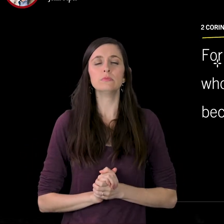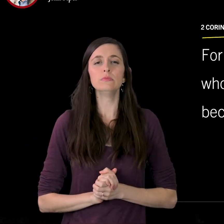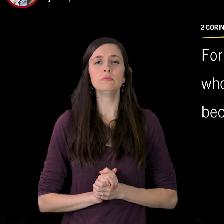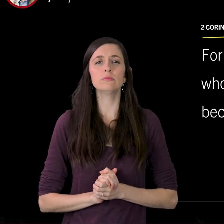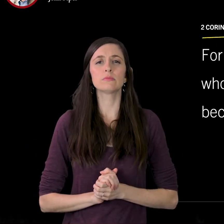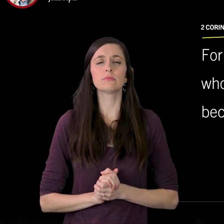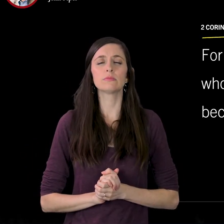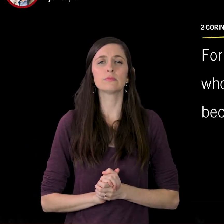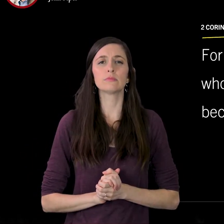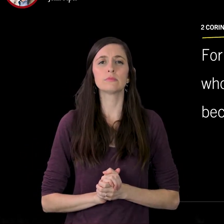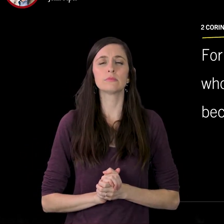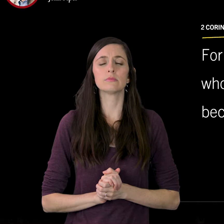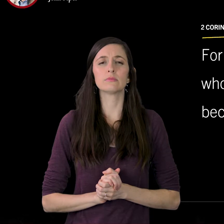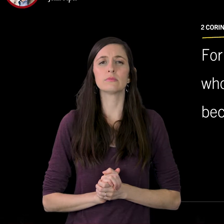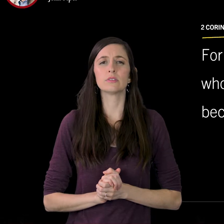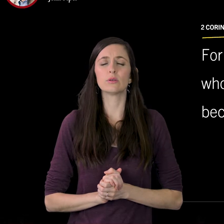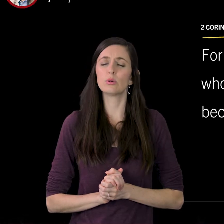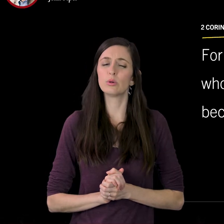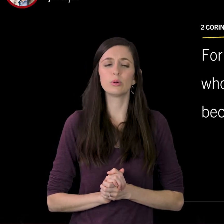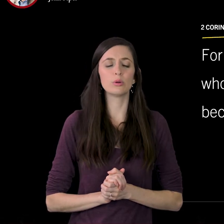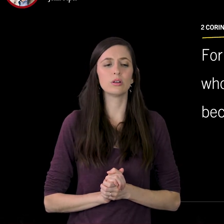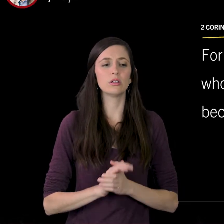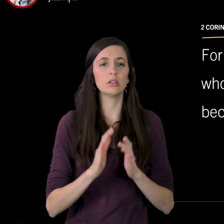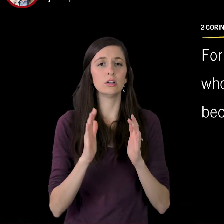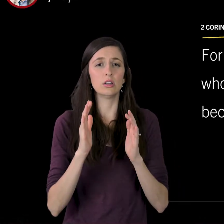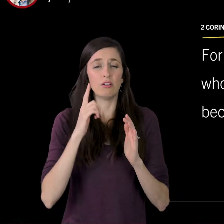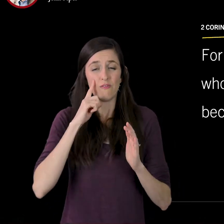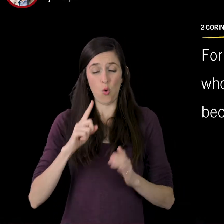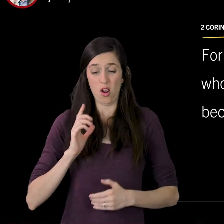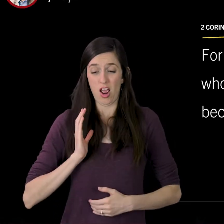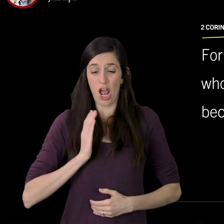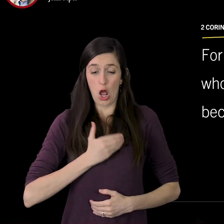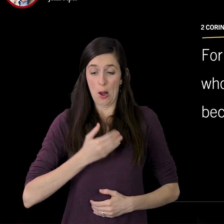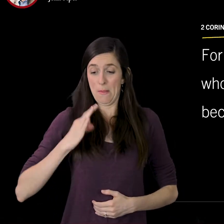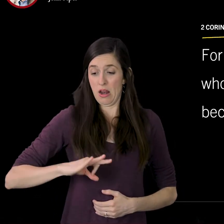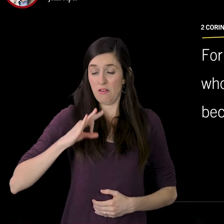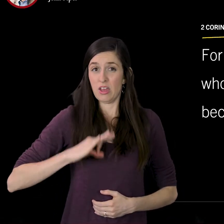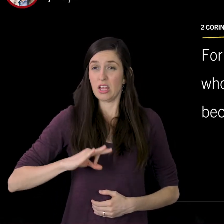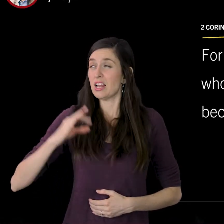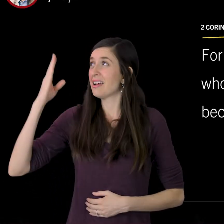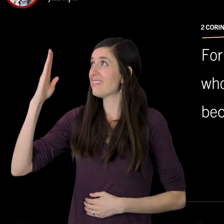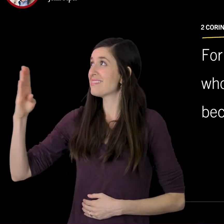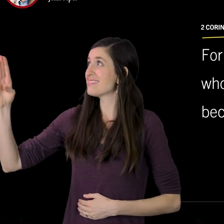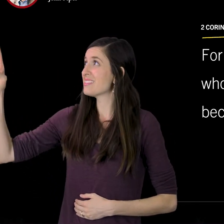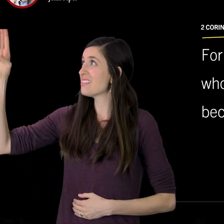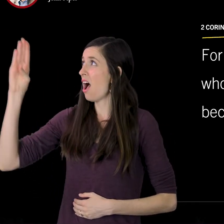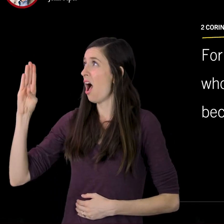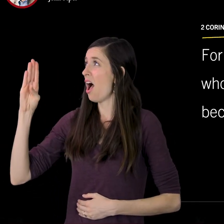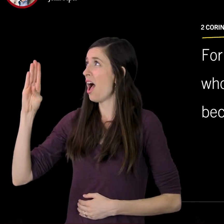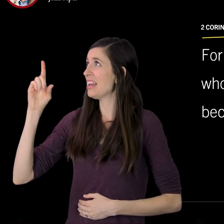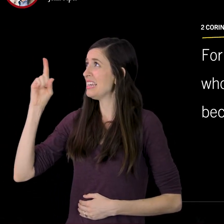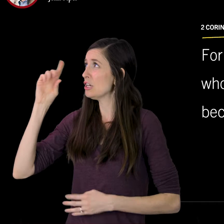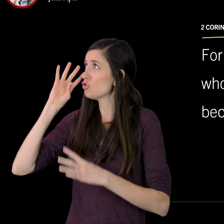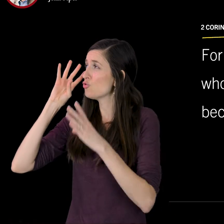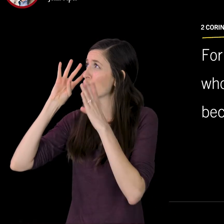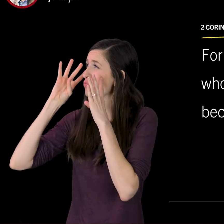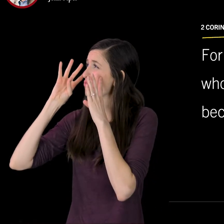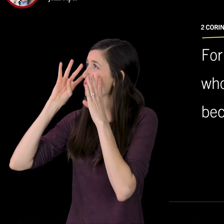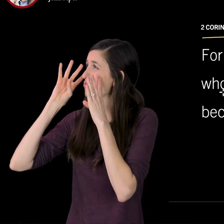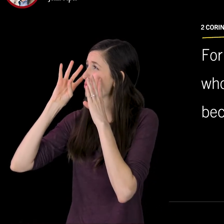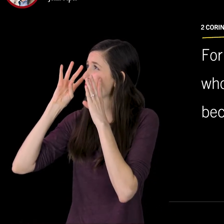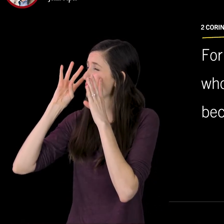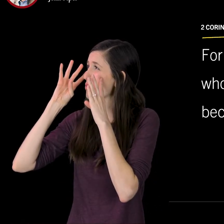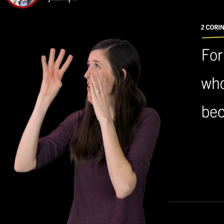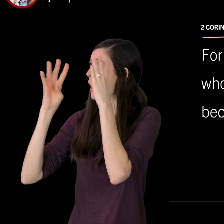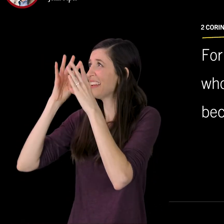for our sake He, God, made Christ to be sin